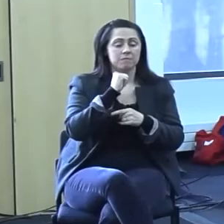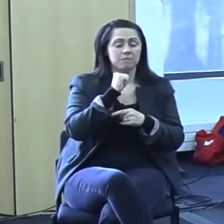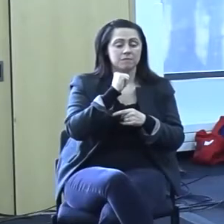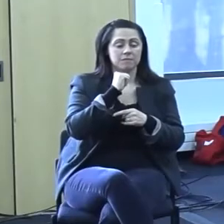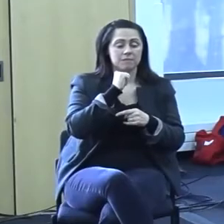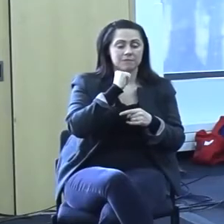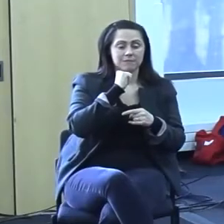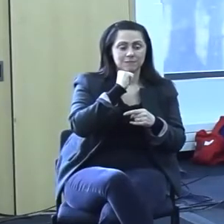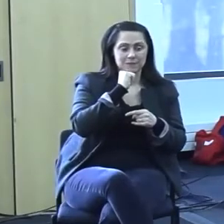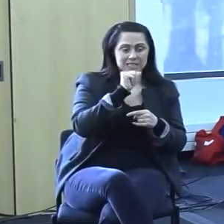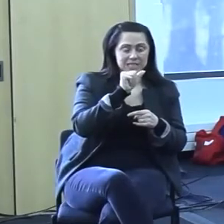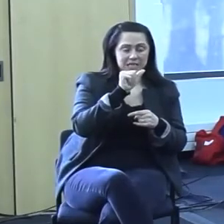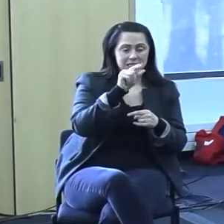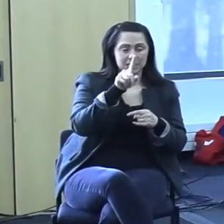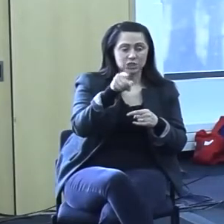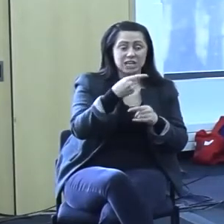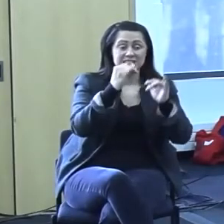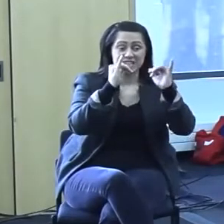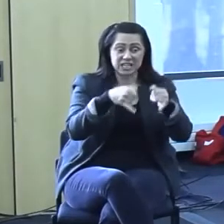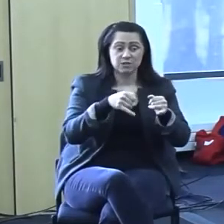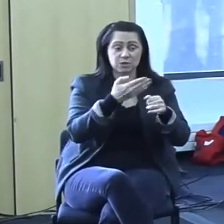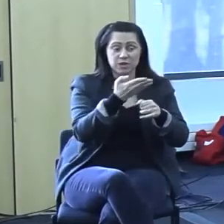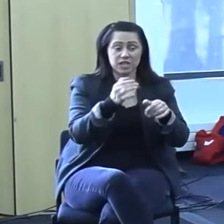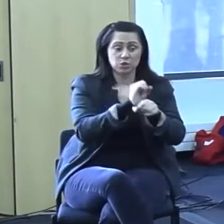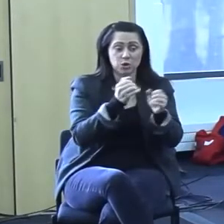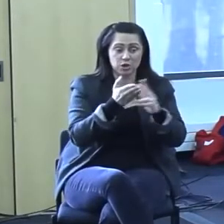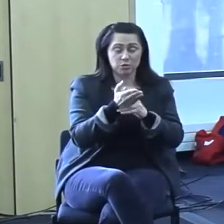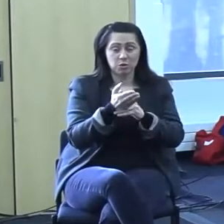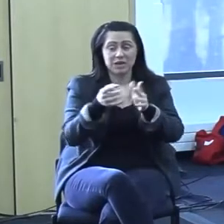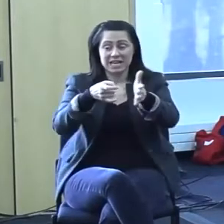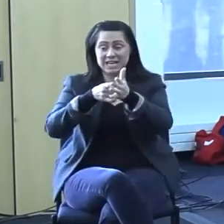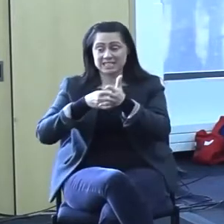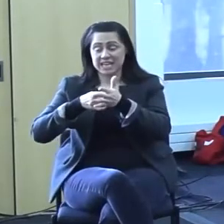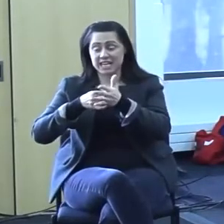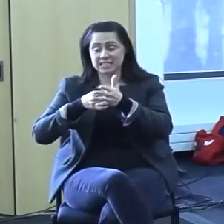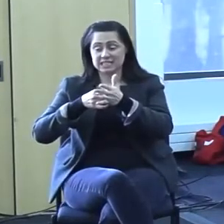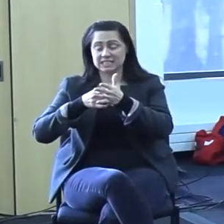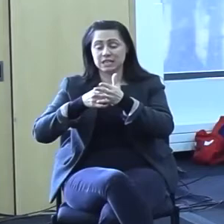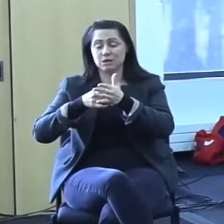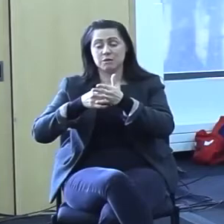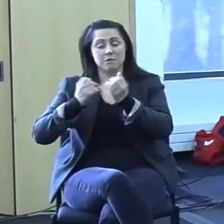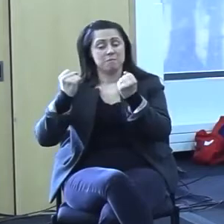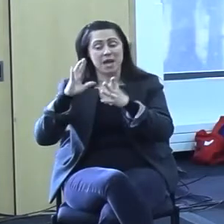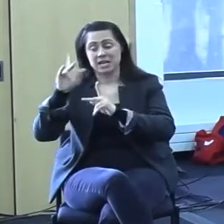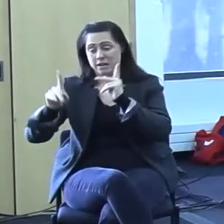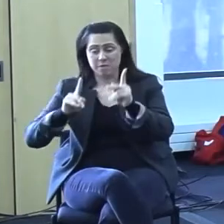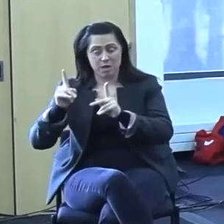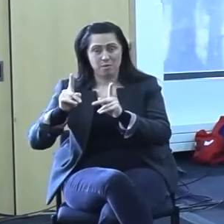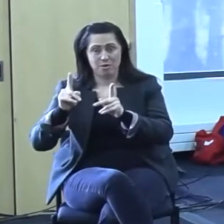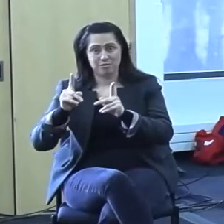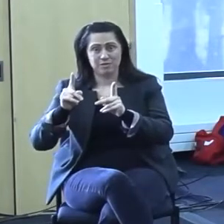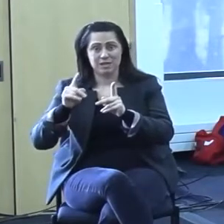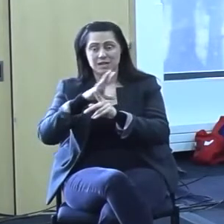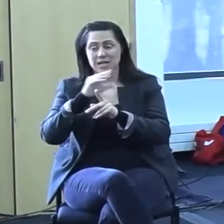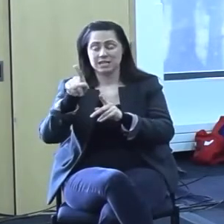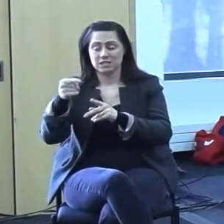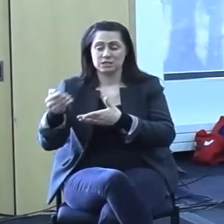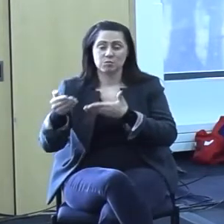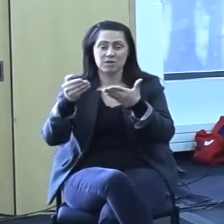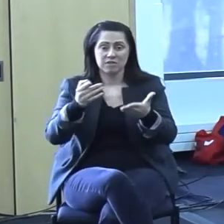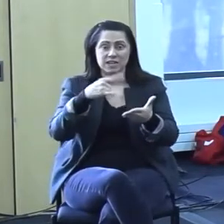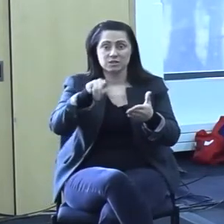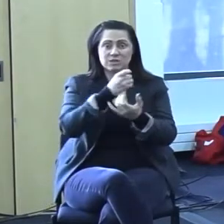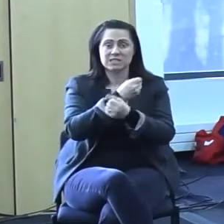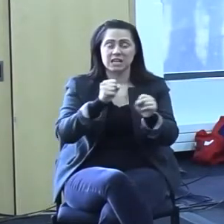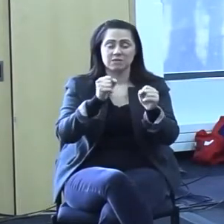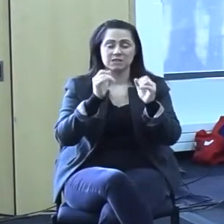through, it's kind of like it takes a village, if you will, and just like provides those